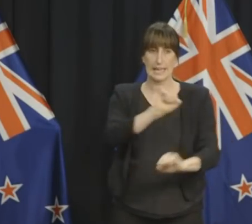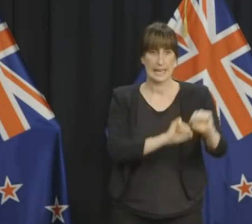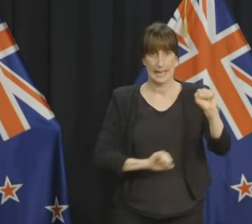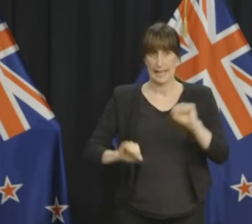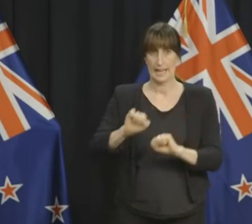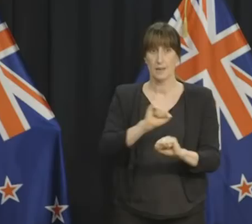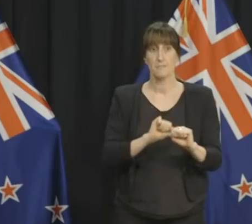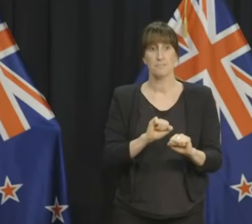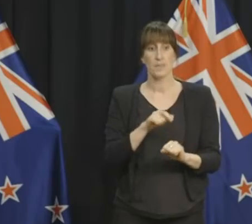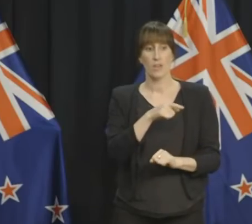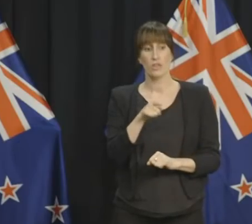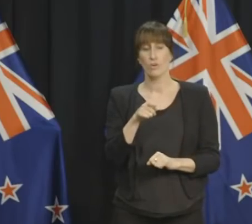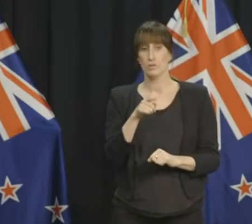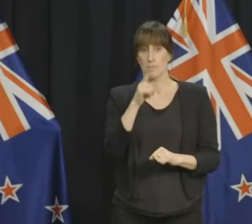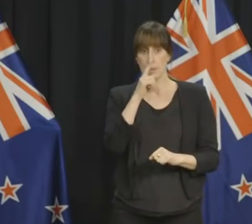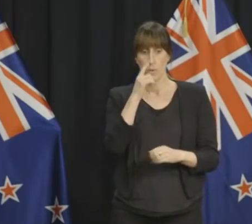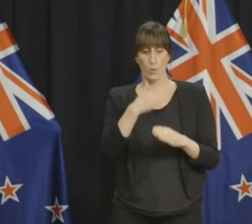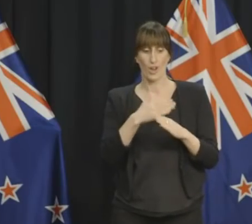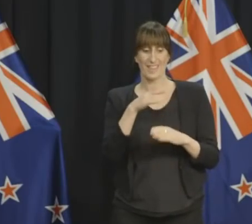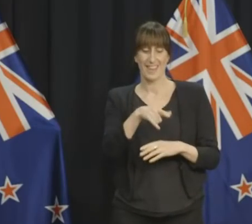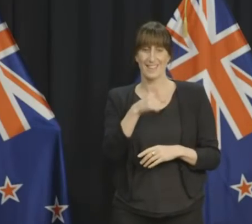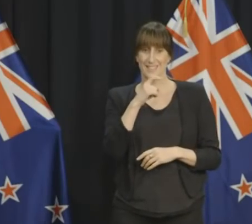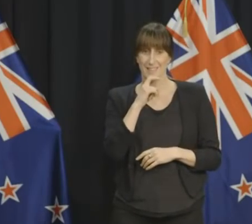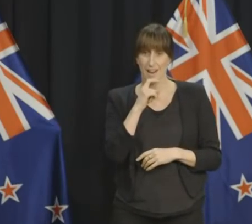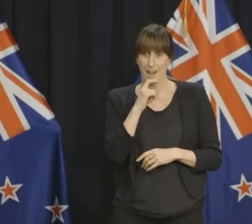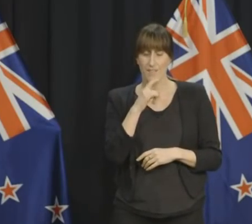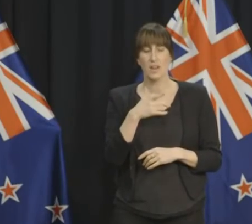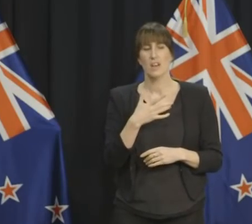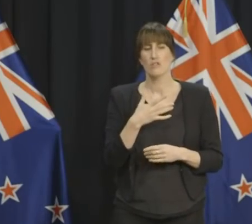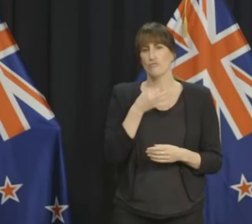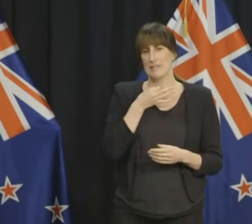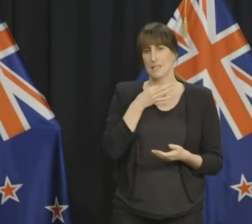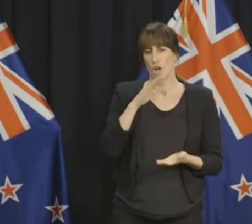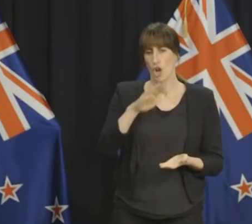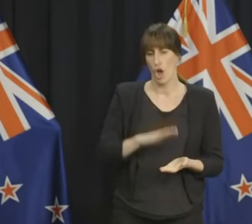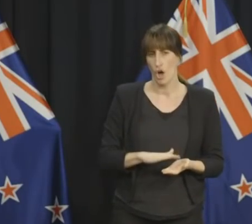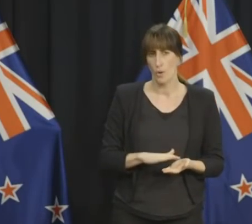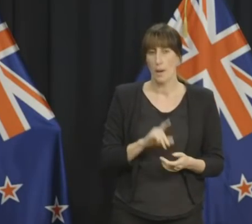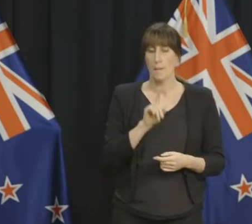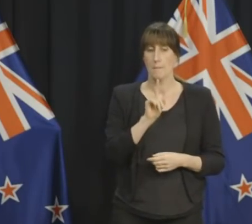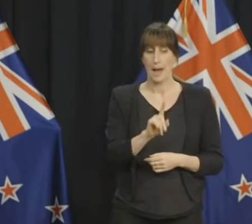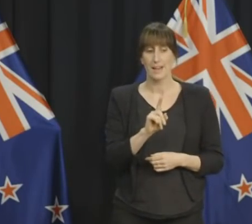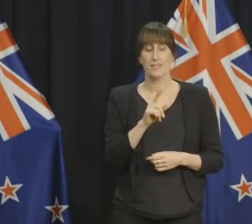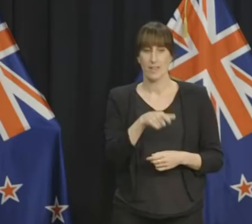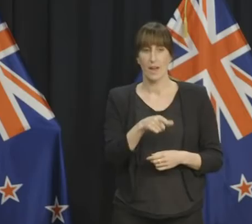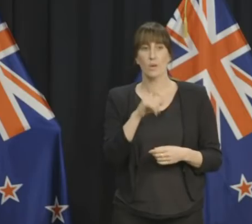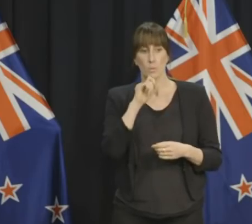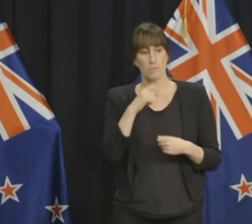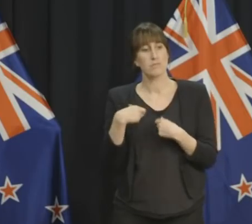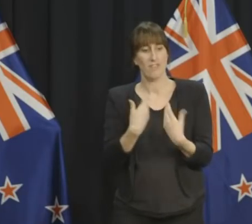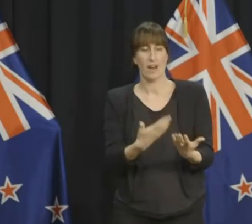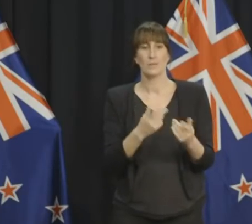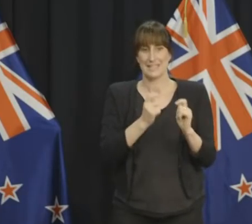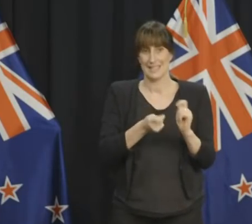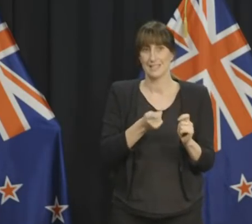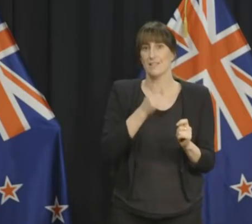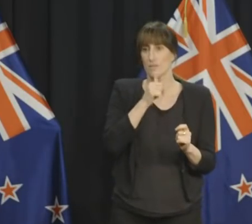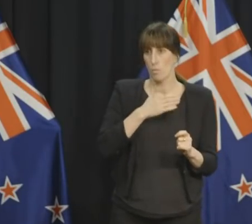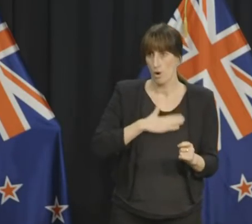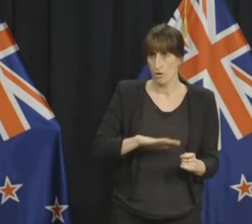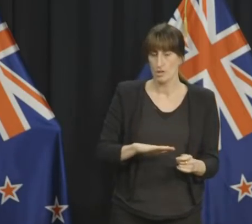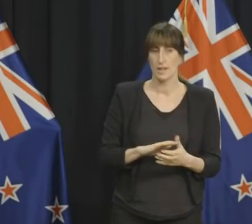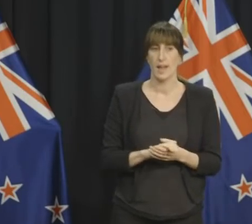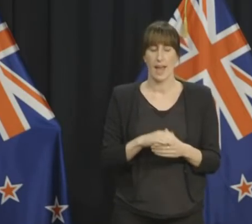staff will be provided with health information and COVID-19 tests. Auckland Public Health is continuing to work with the